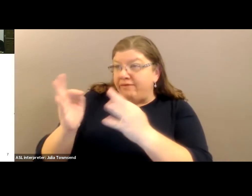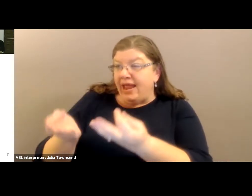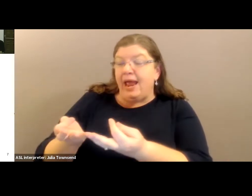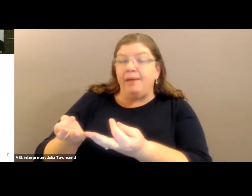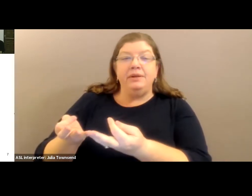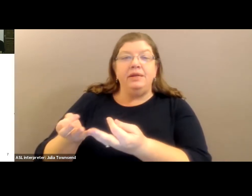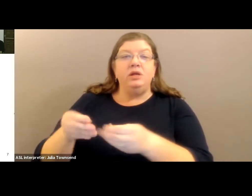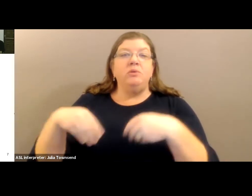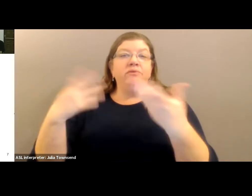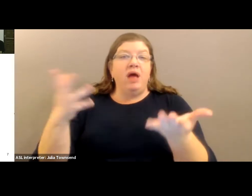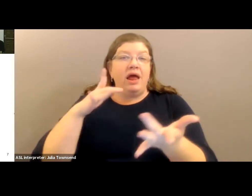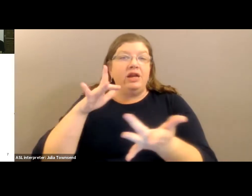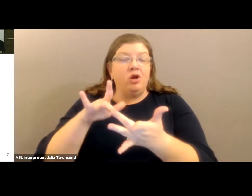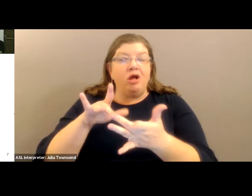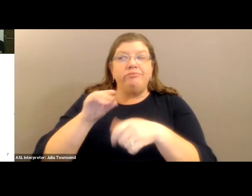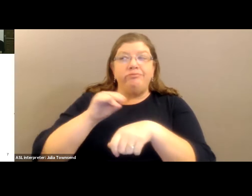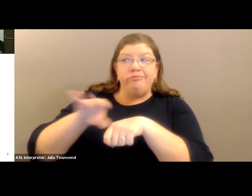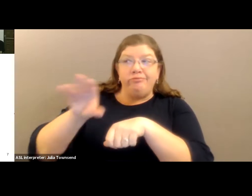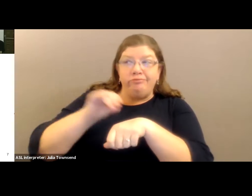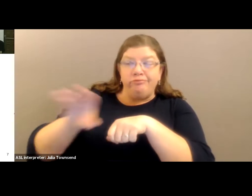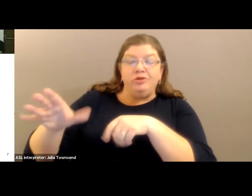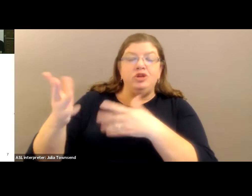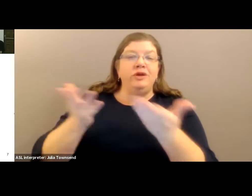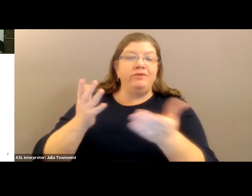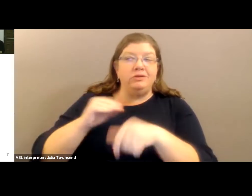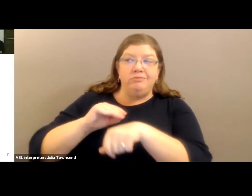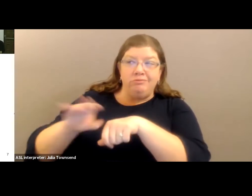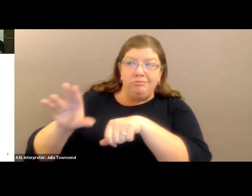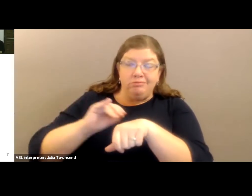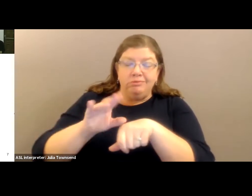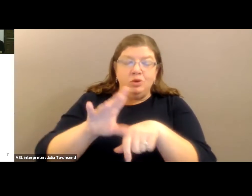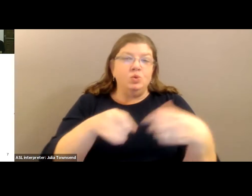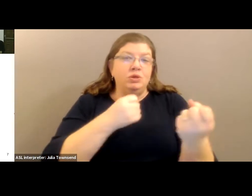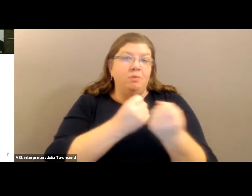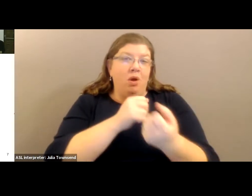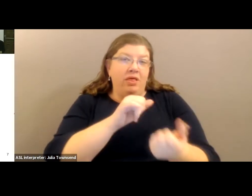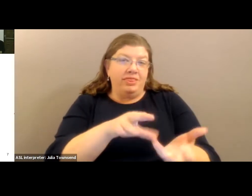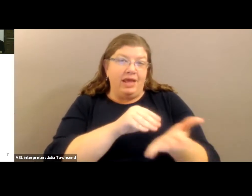provide consultation services to help support the student.